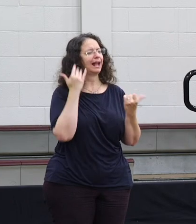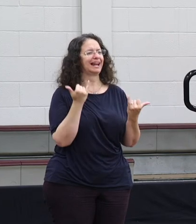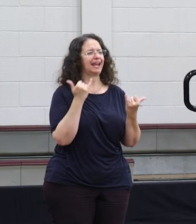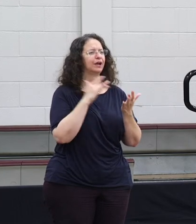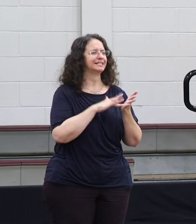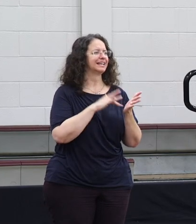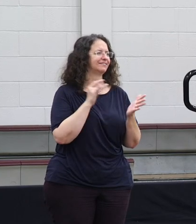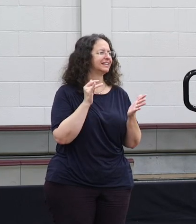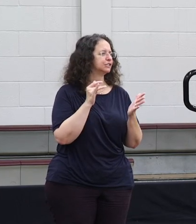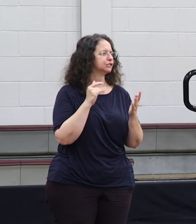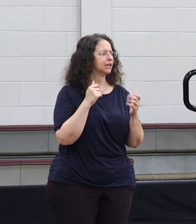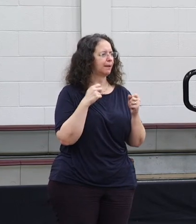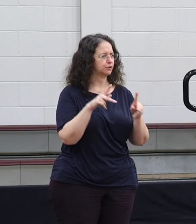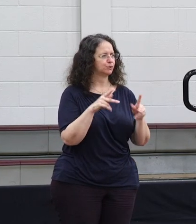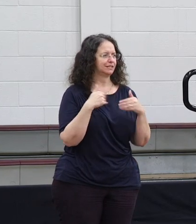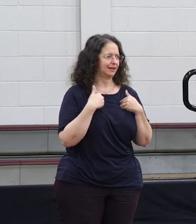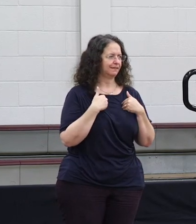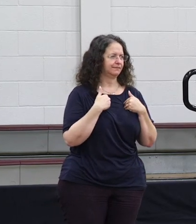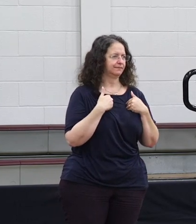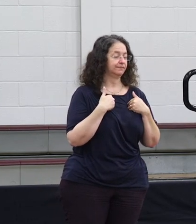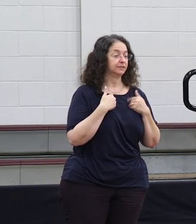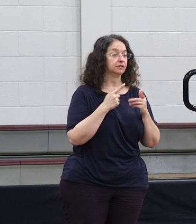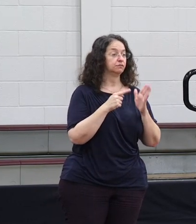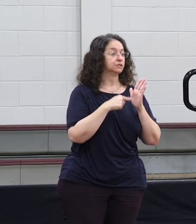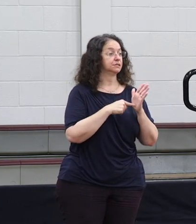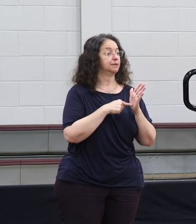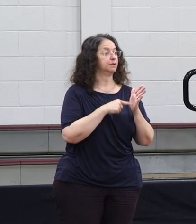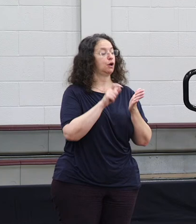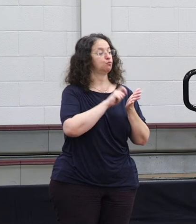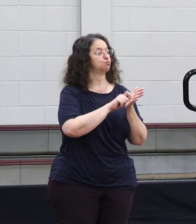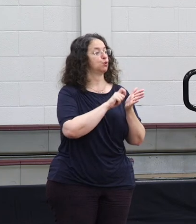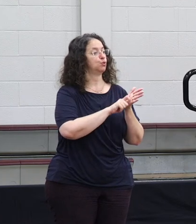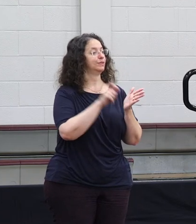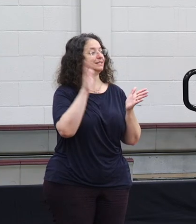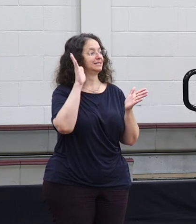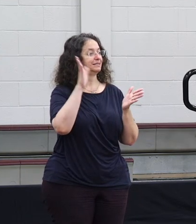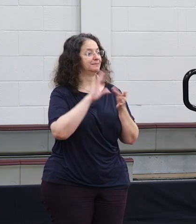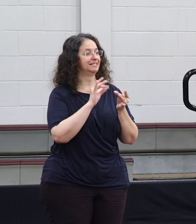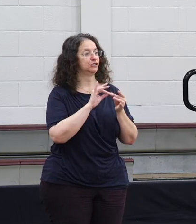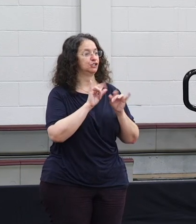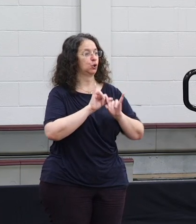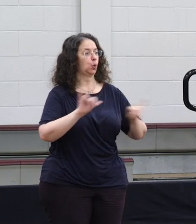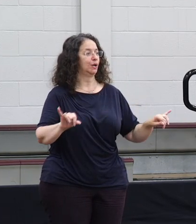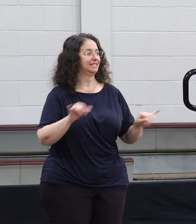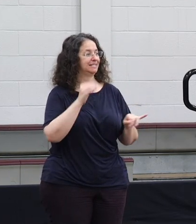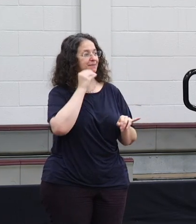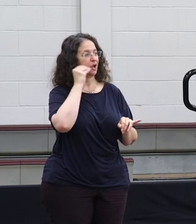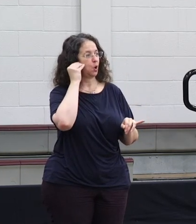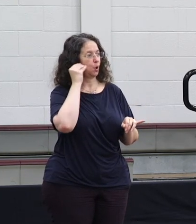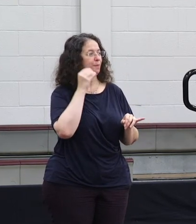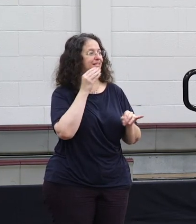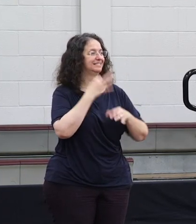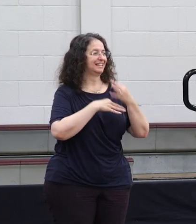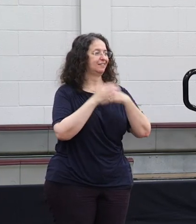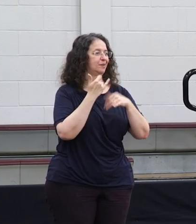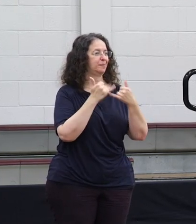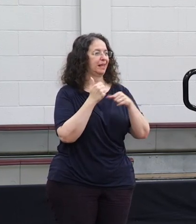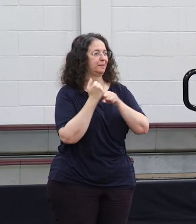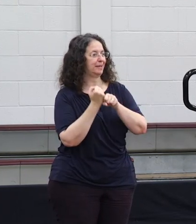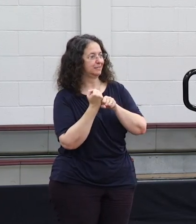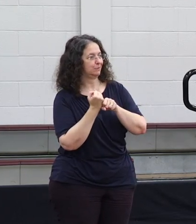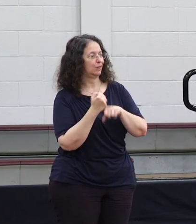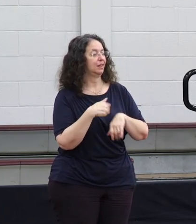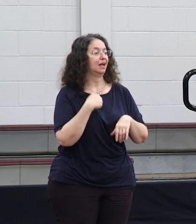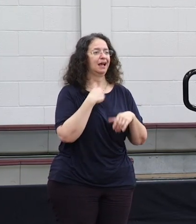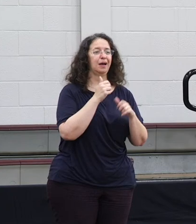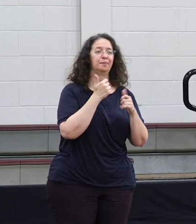of the chances I do get. For example, I wrote this speech quarantined in my house when I should have been playing baseball. After playing